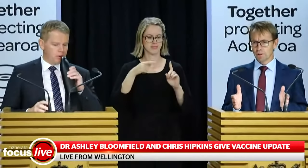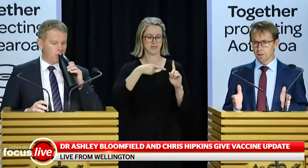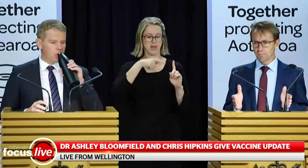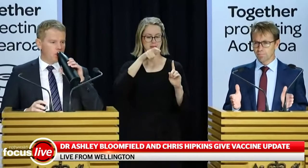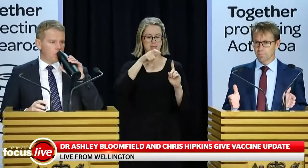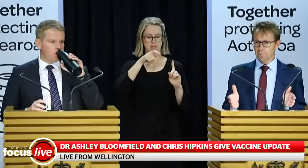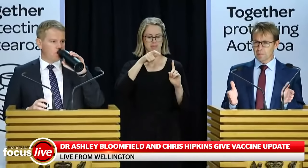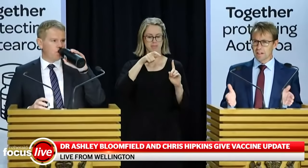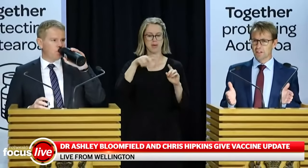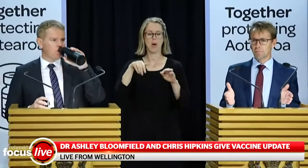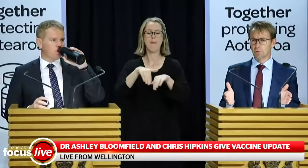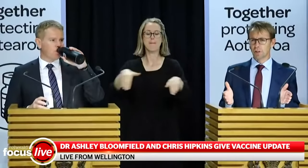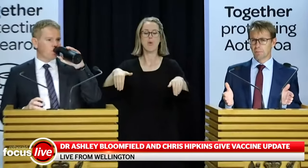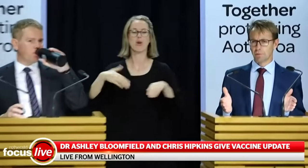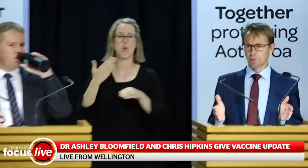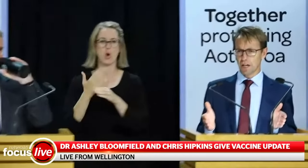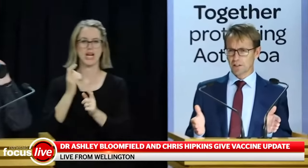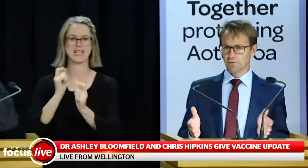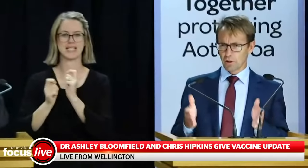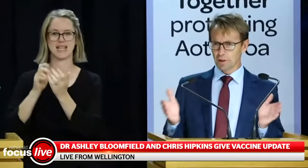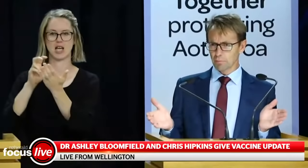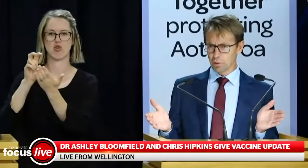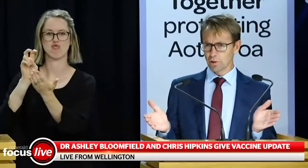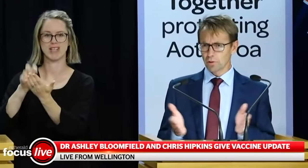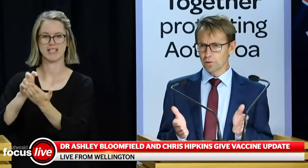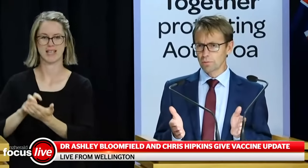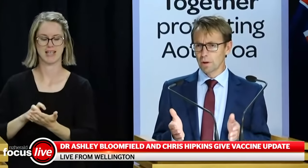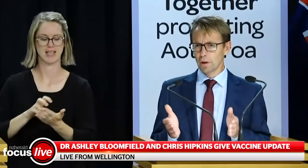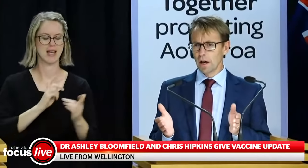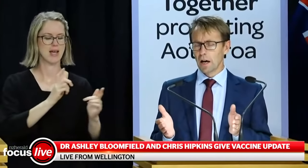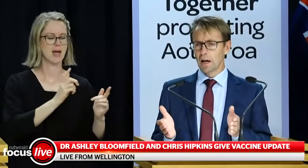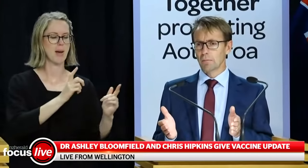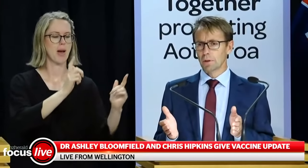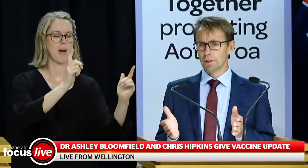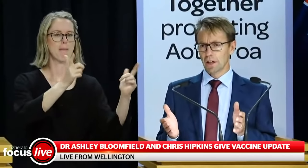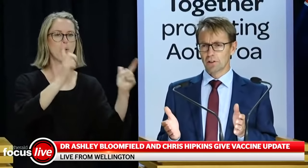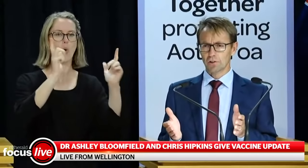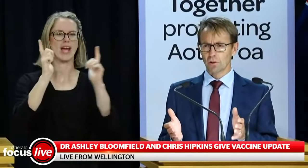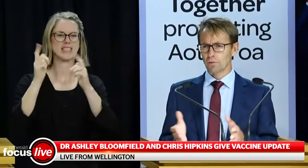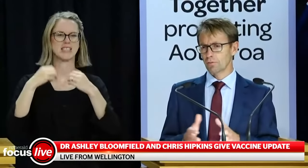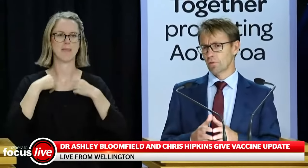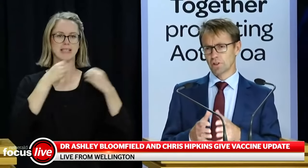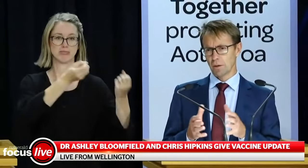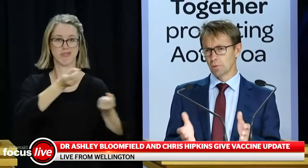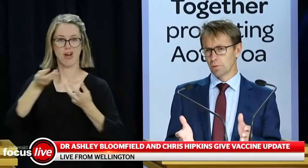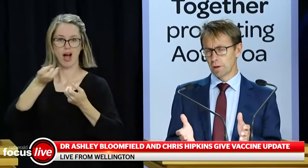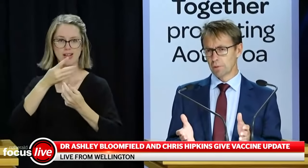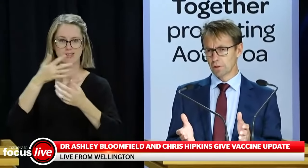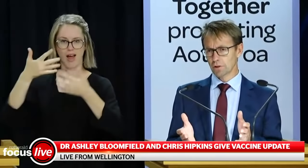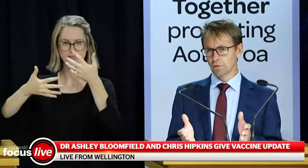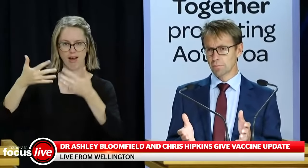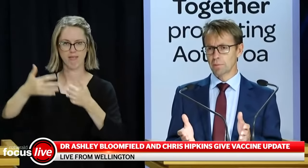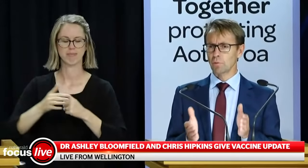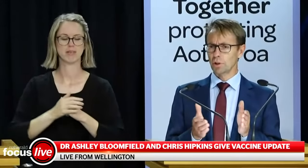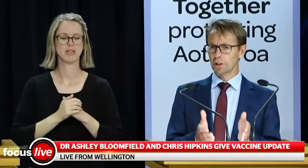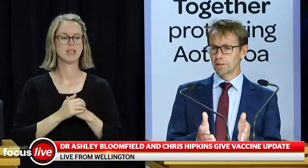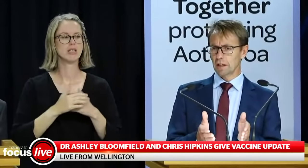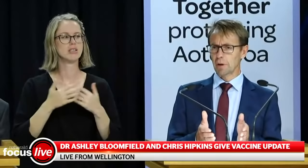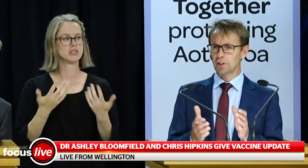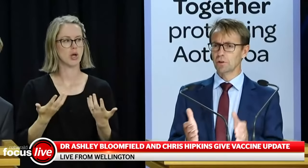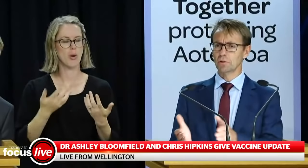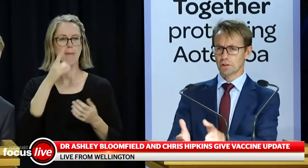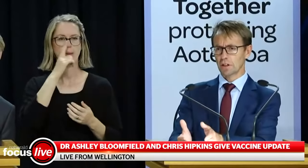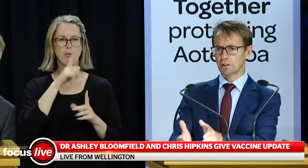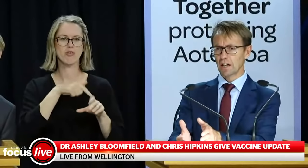testing register is built up from data from the employers. In the case of, for example, the public service people working